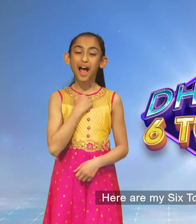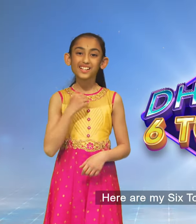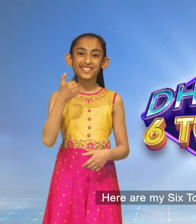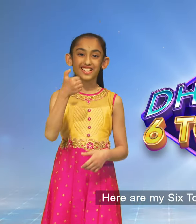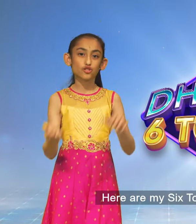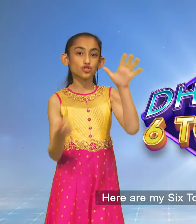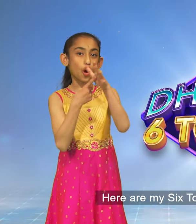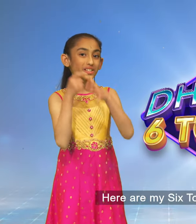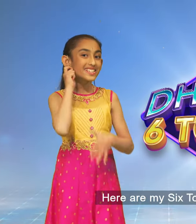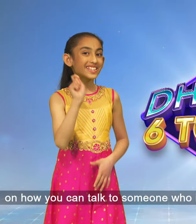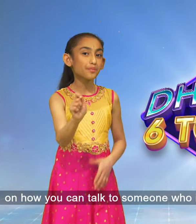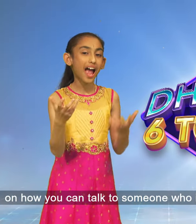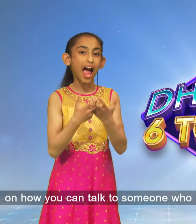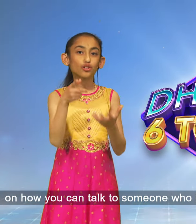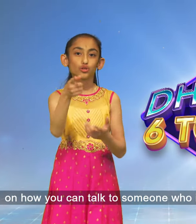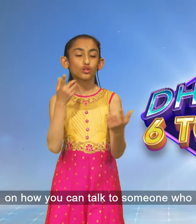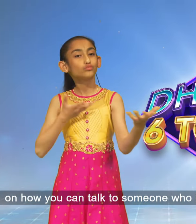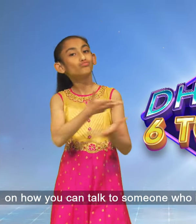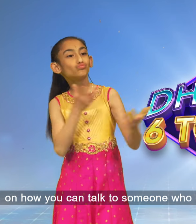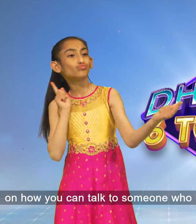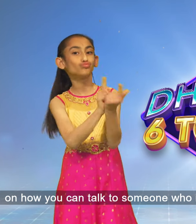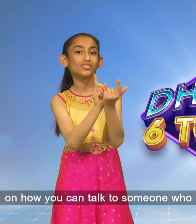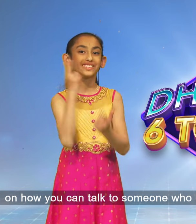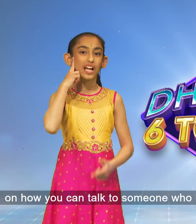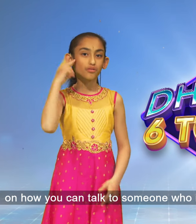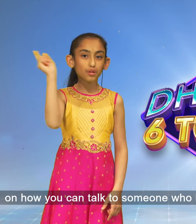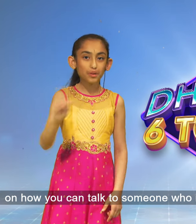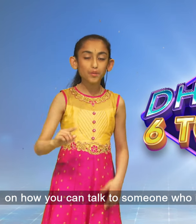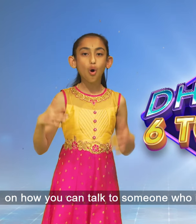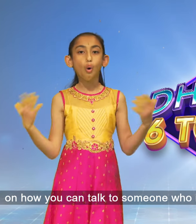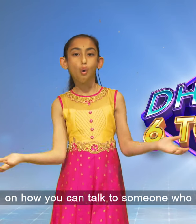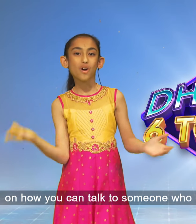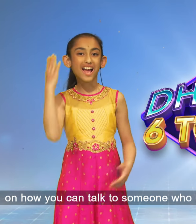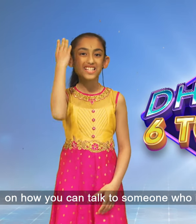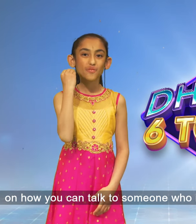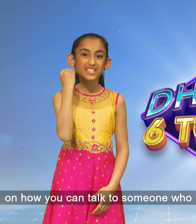Here are my six top tips on how you can talk to someone who is deaf or hard of hearing.